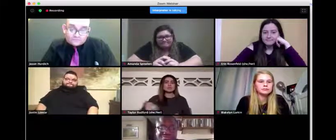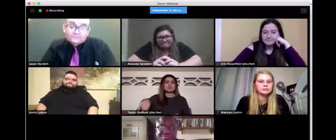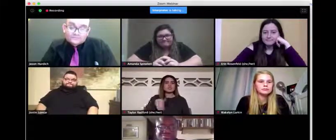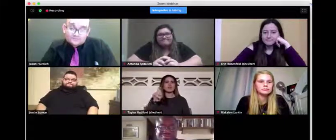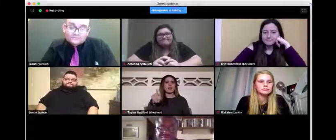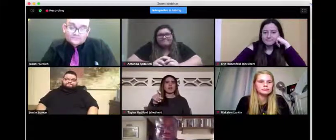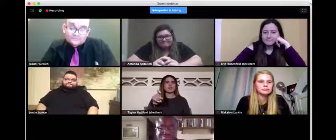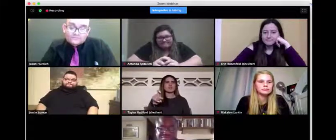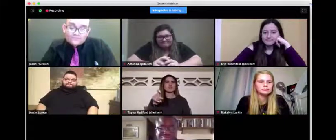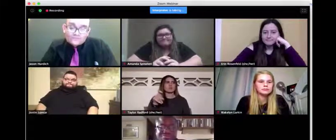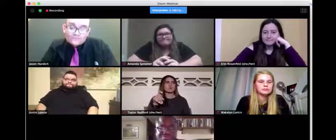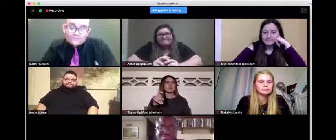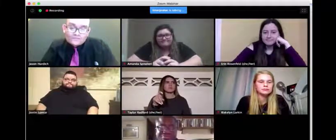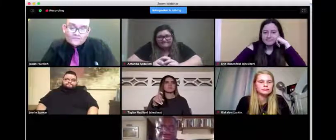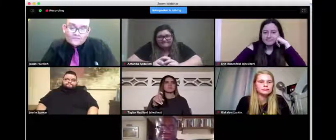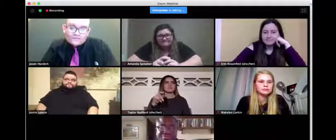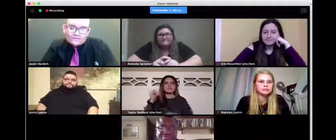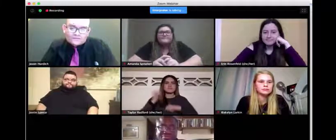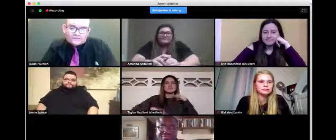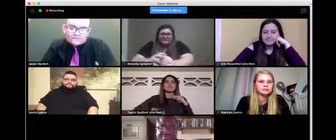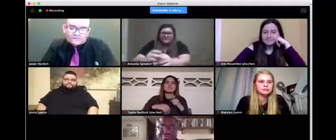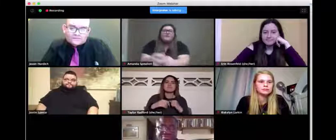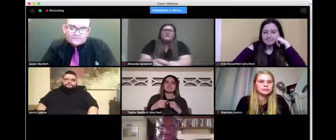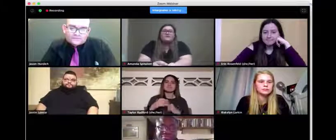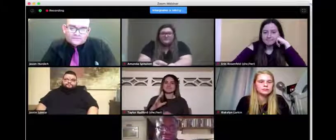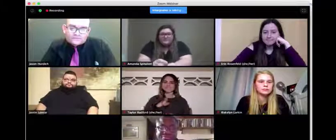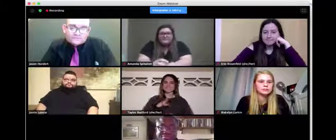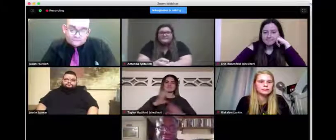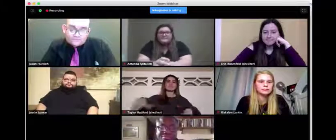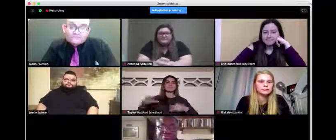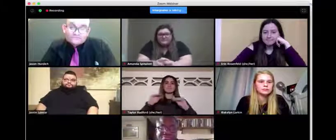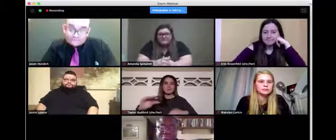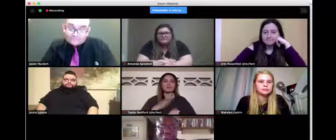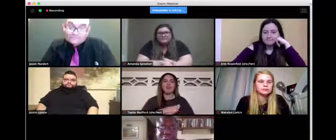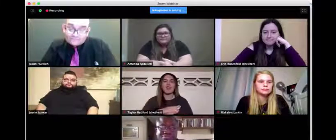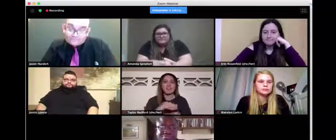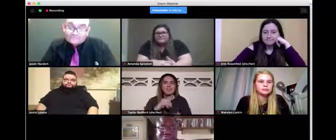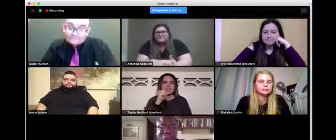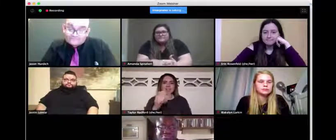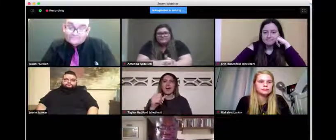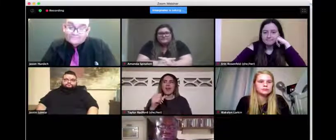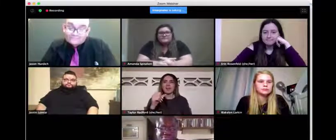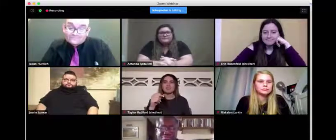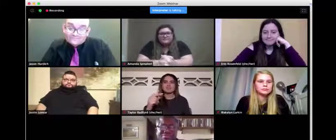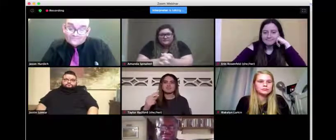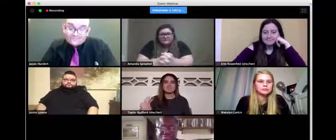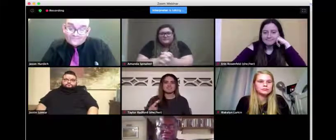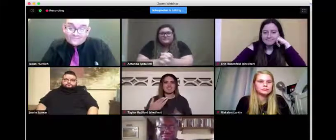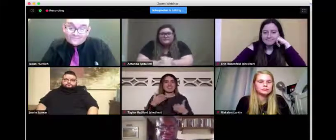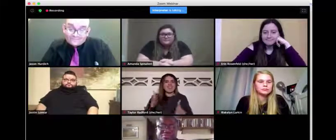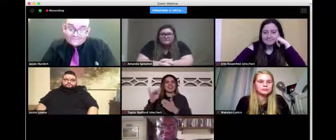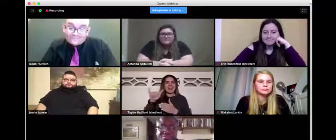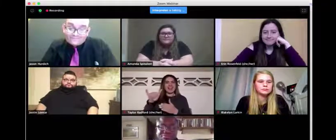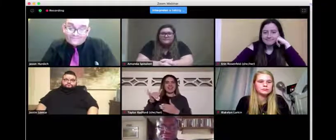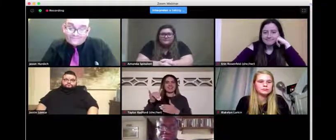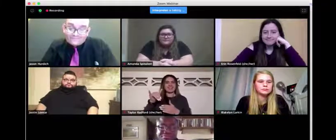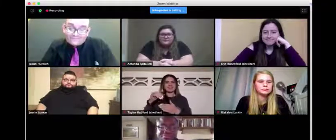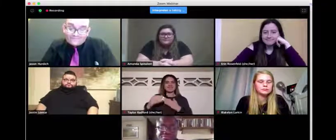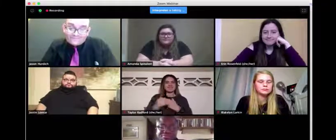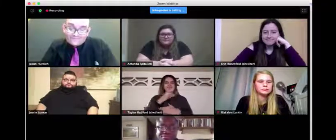just, not get insulted by that, not let it bother you. You just have to move on. Don't let that crush your spirit. Sometimes it's hard, sometimes